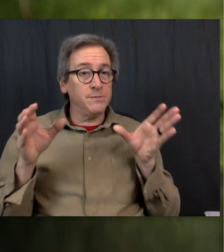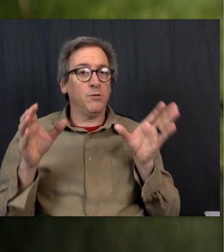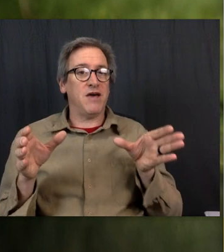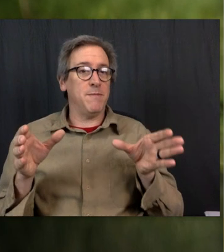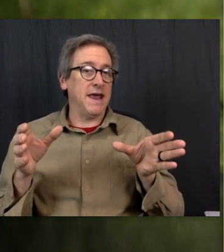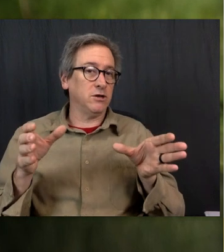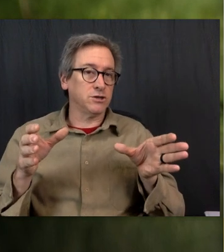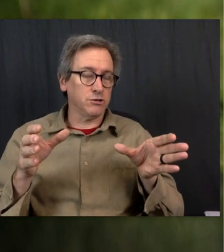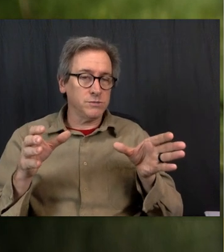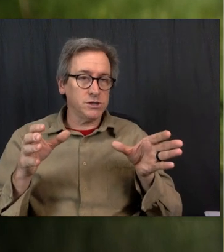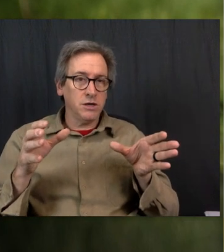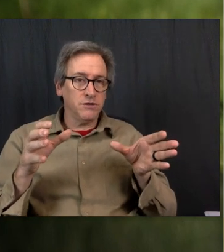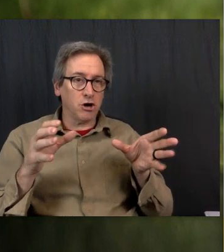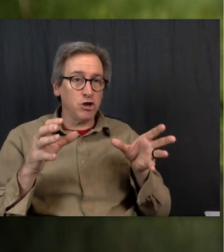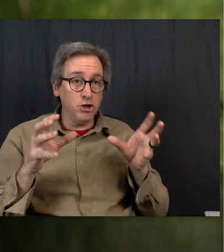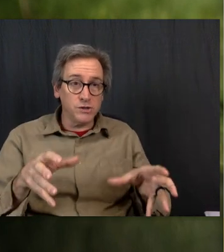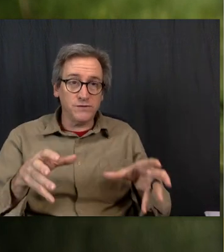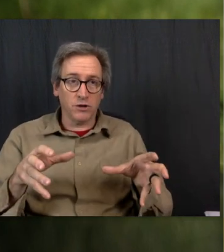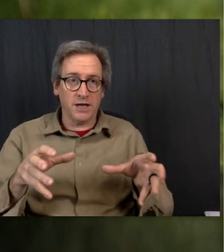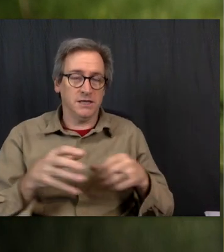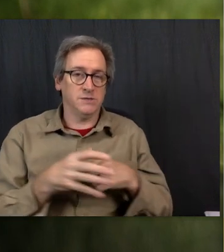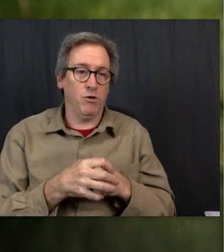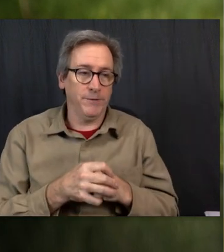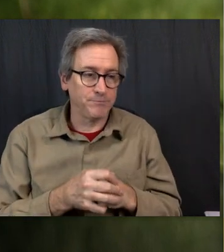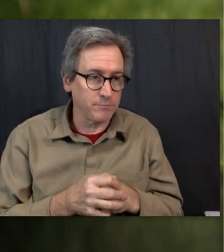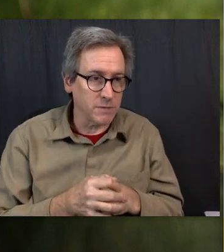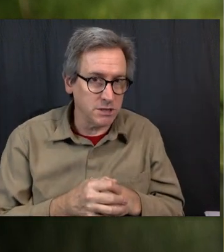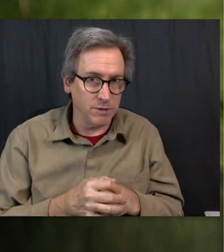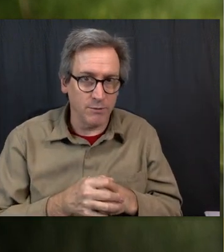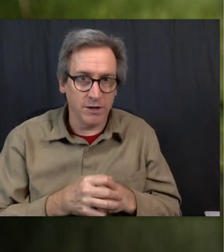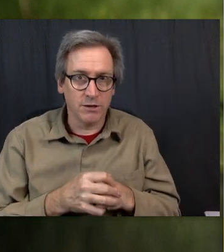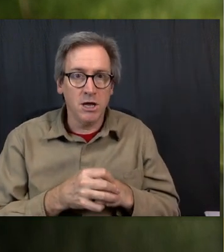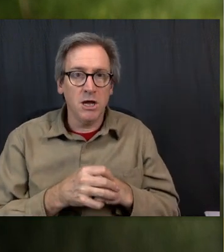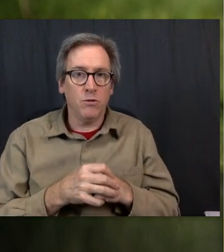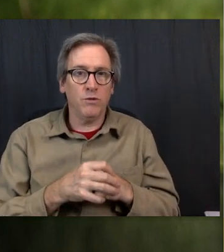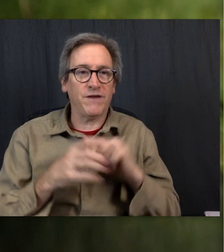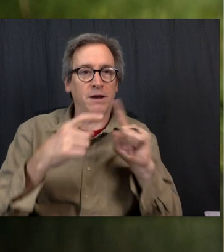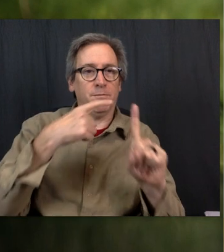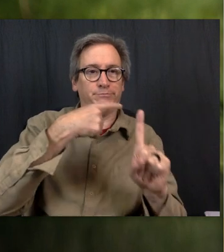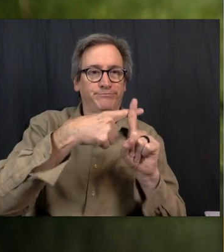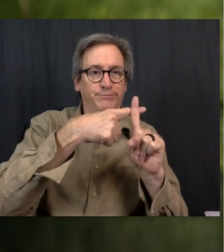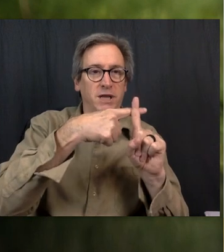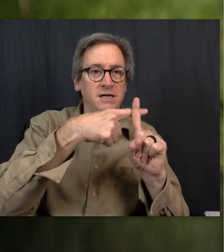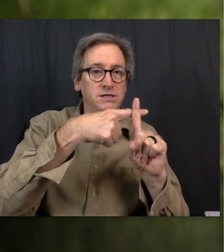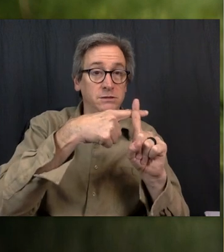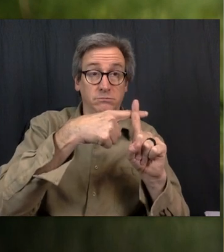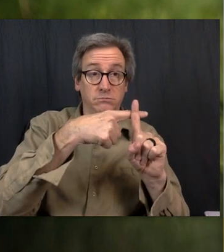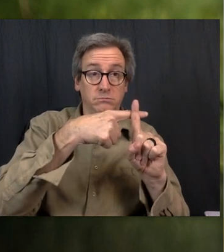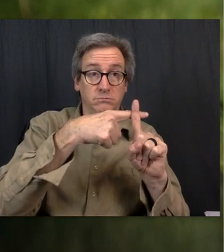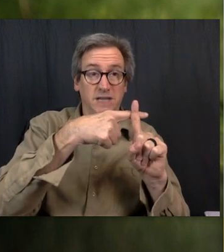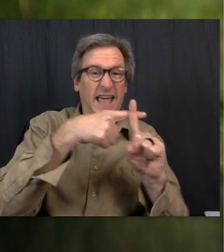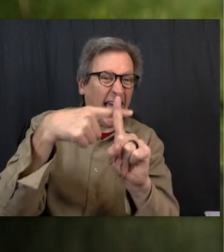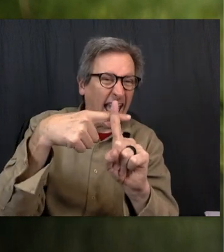couple of simple mathematical terms that are useful at this point to play with. We've got plus,